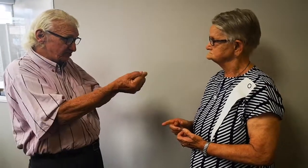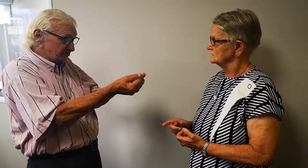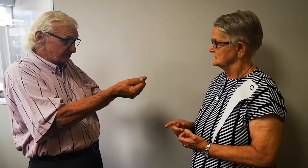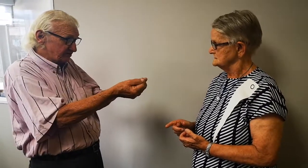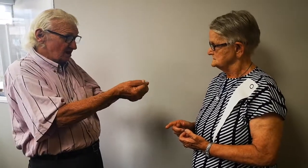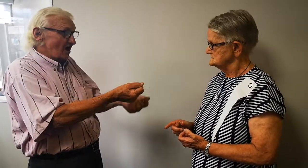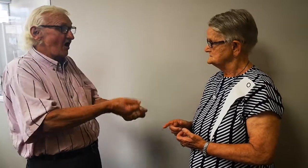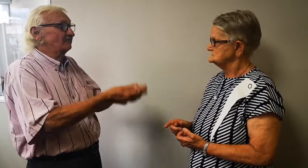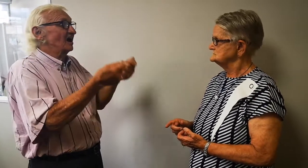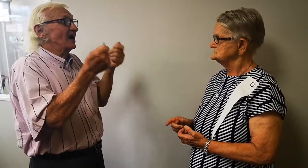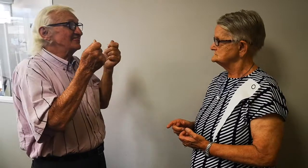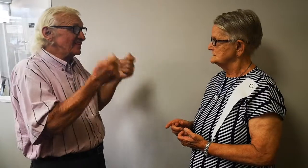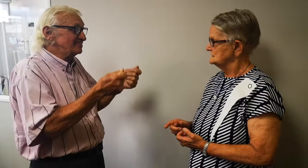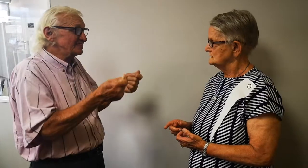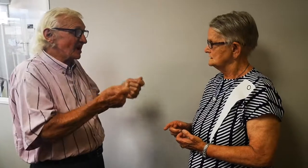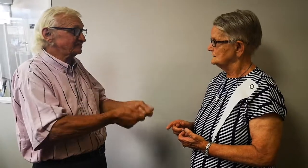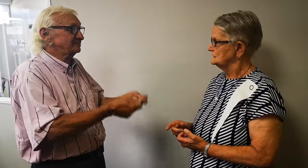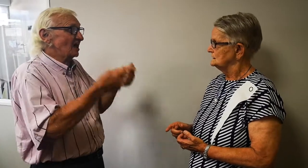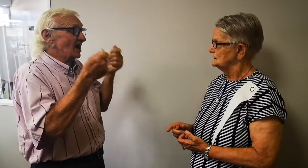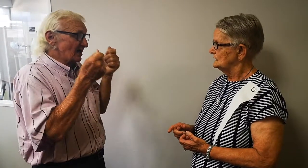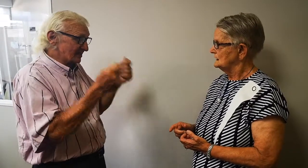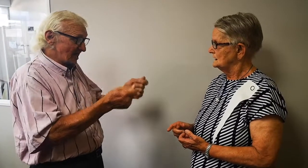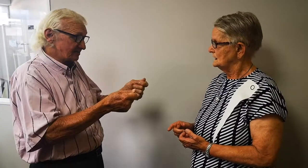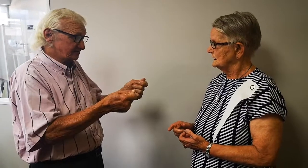competition of 10,000 rand.